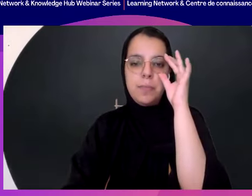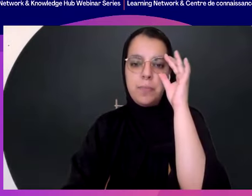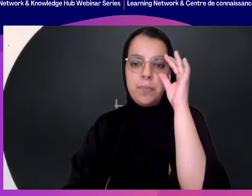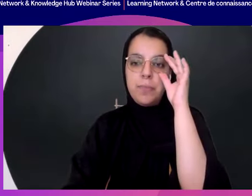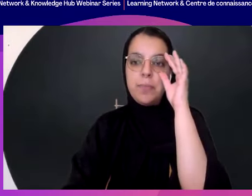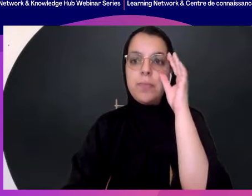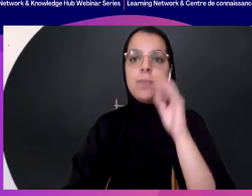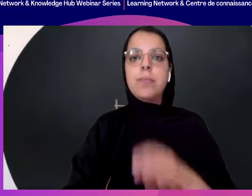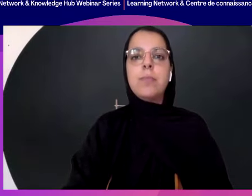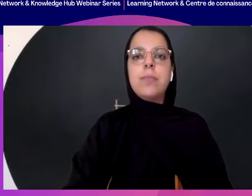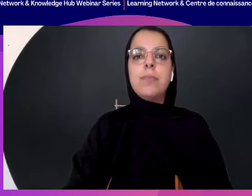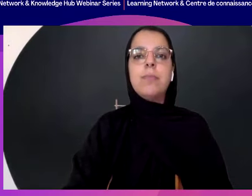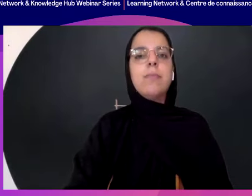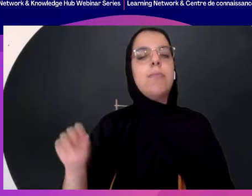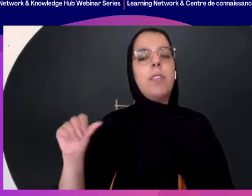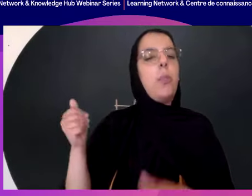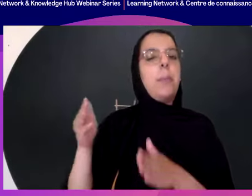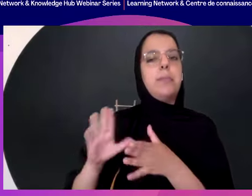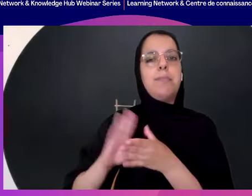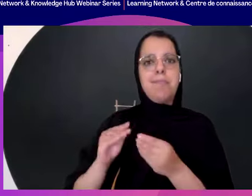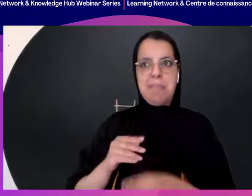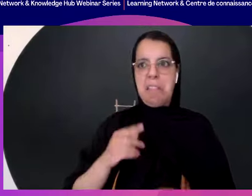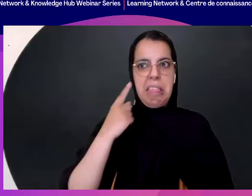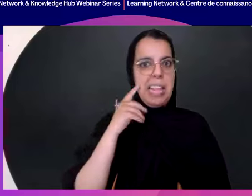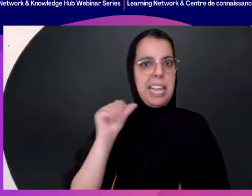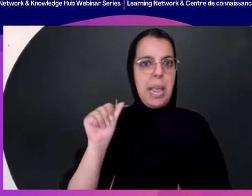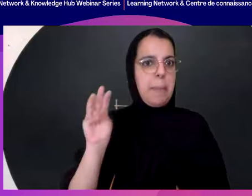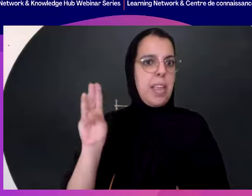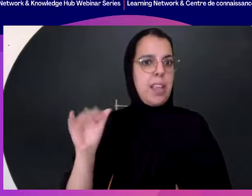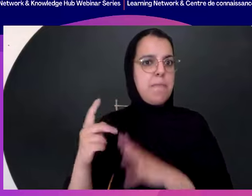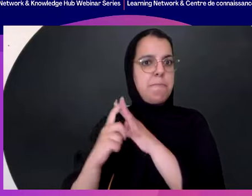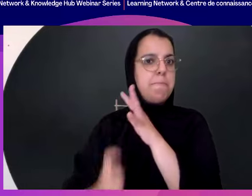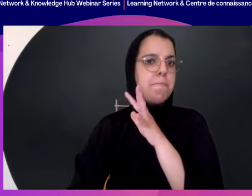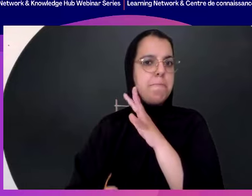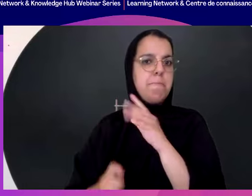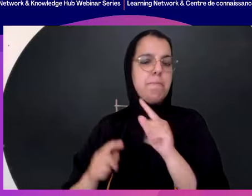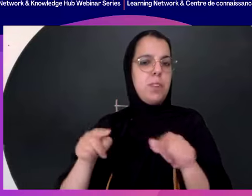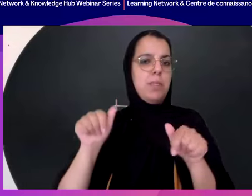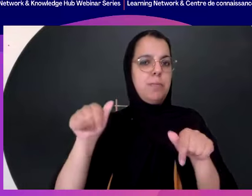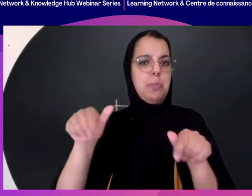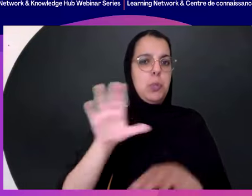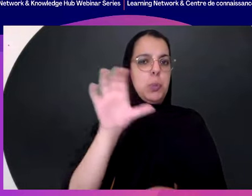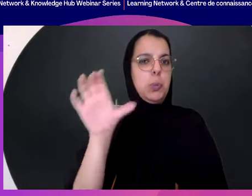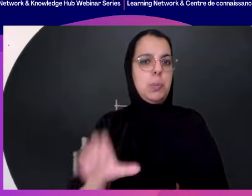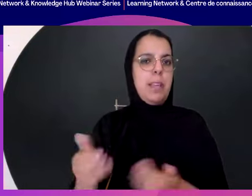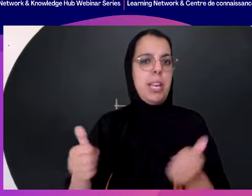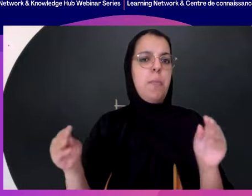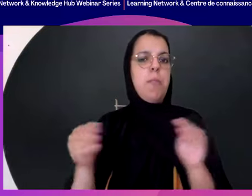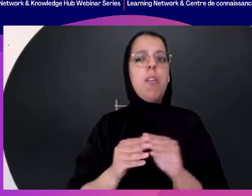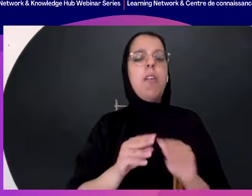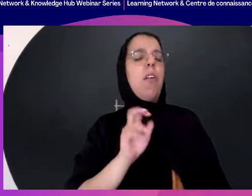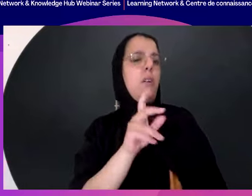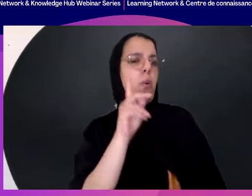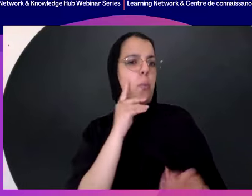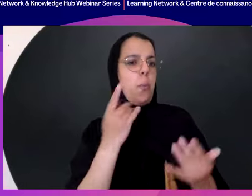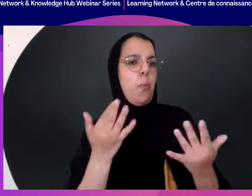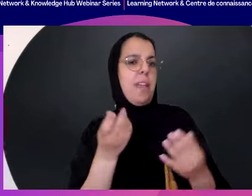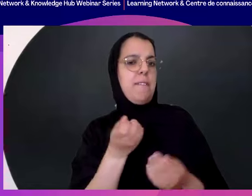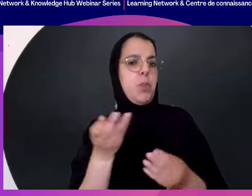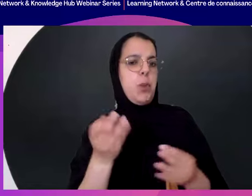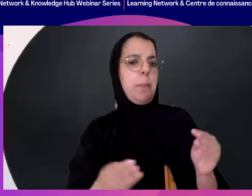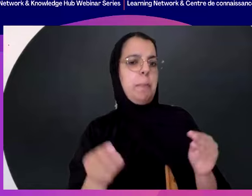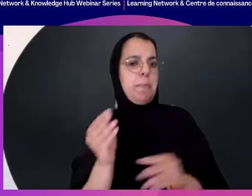Yeah, I think she's not in the room anymore. Okay. I think maybe we'll just wait a few minutes. She might try to come